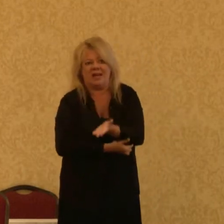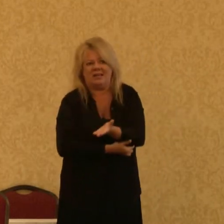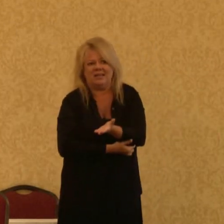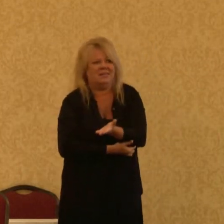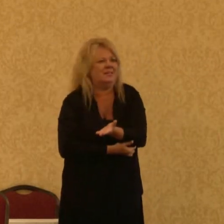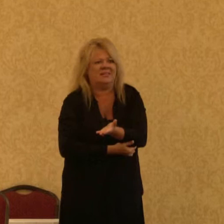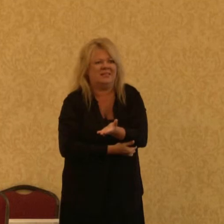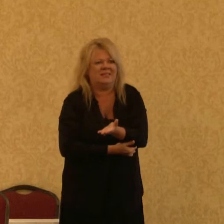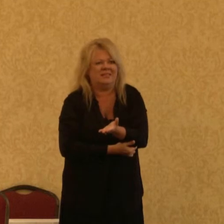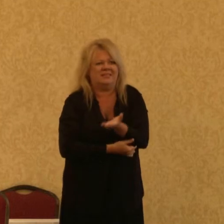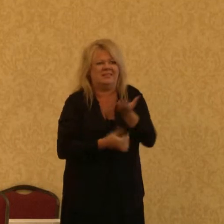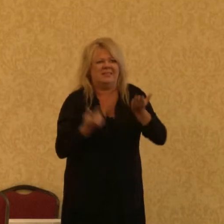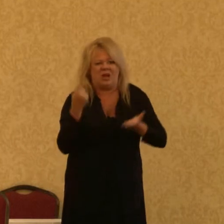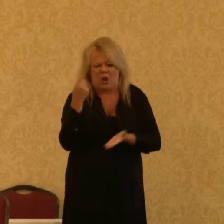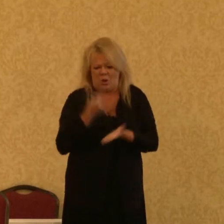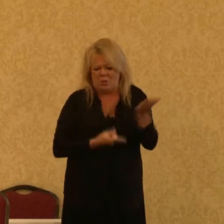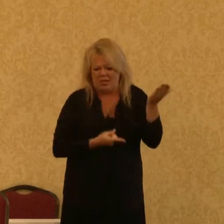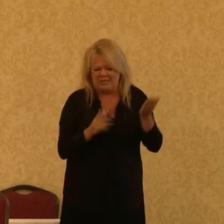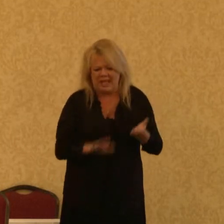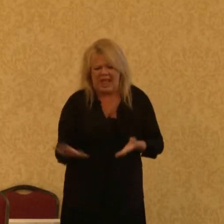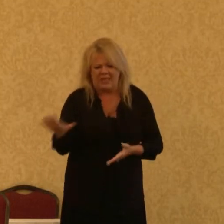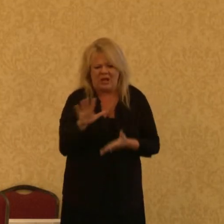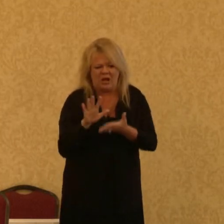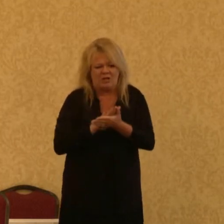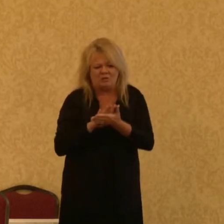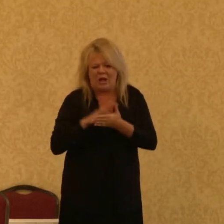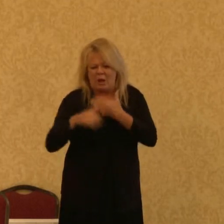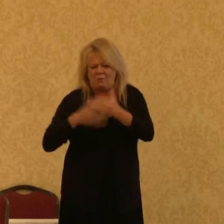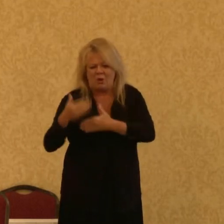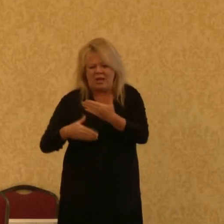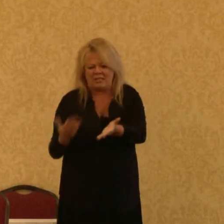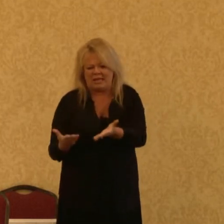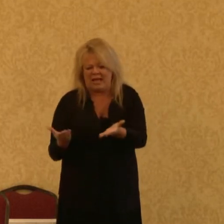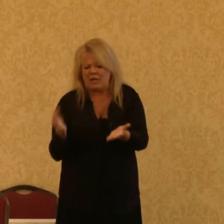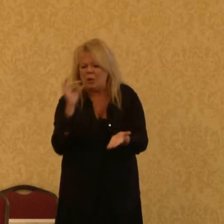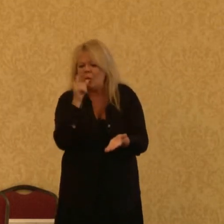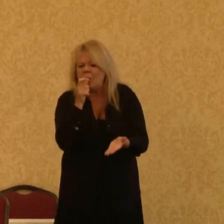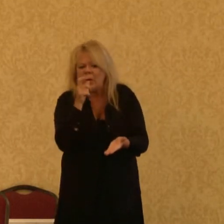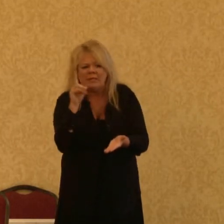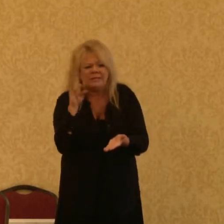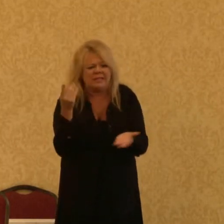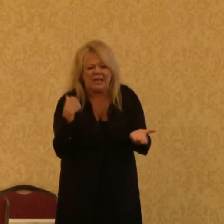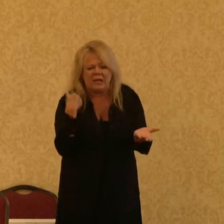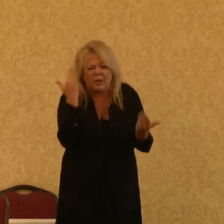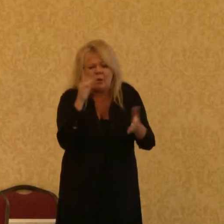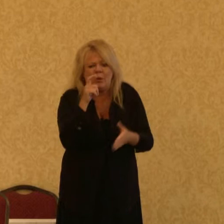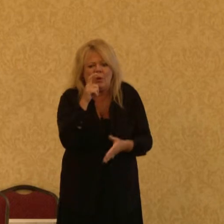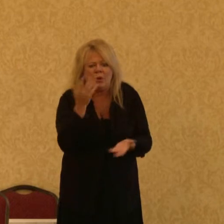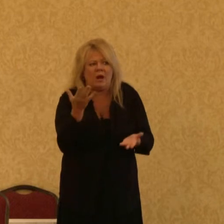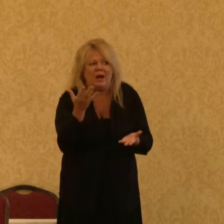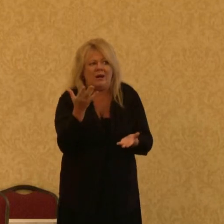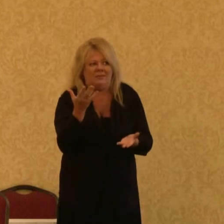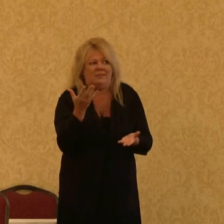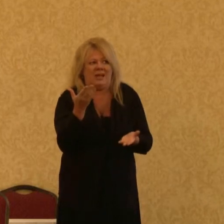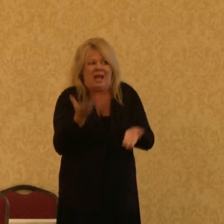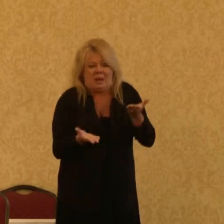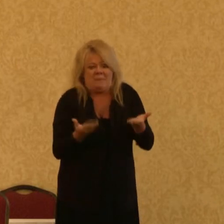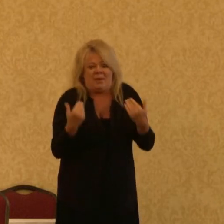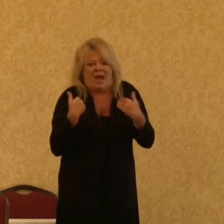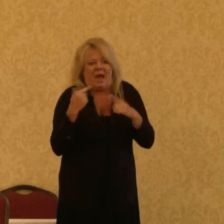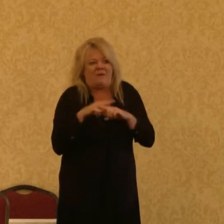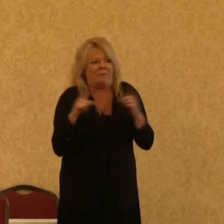who move here from another country, a few years ago with some colleagues from CDC, we did a survey